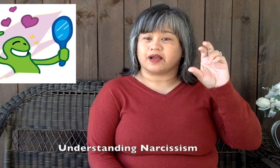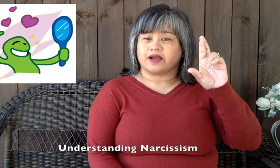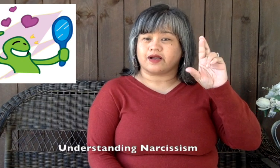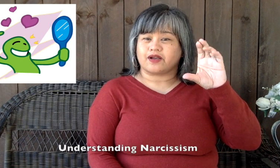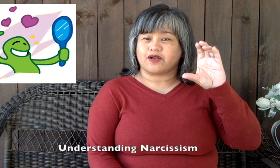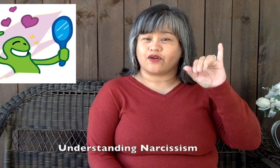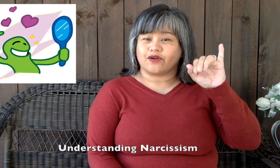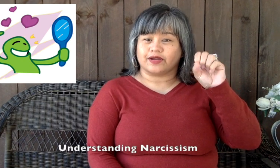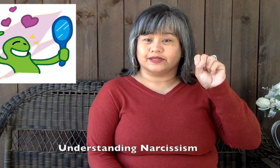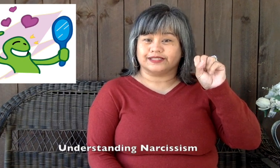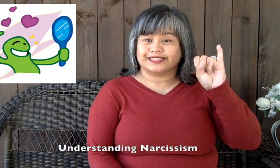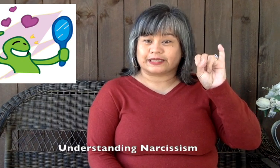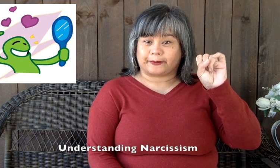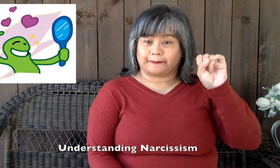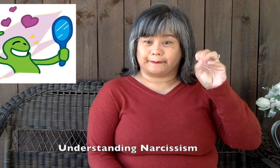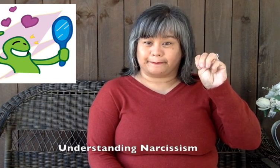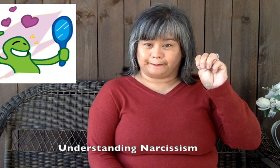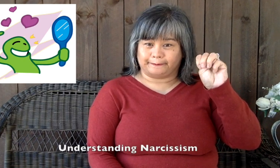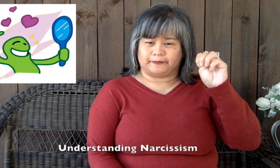Understanding Narcissism.